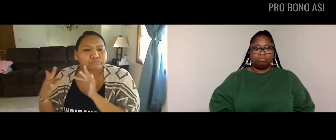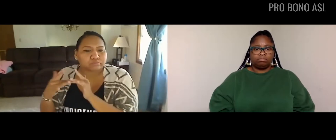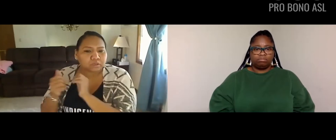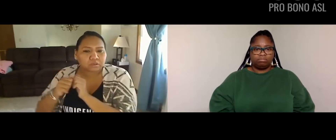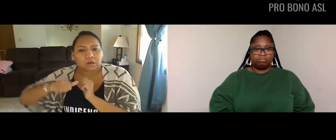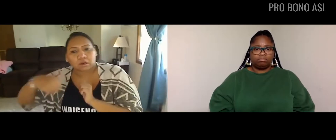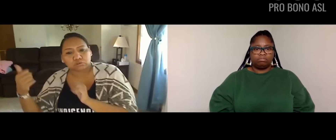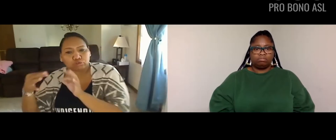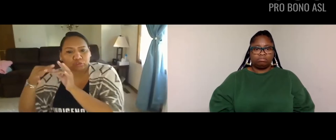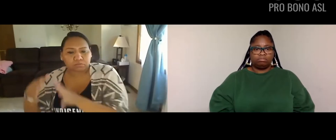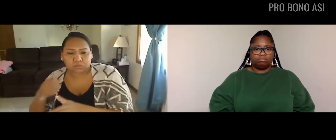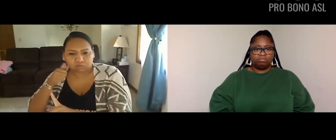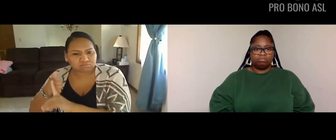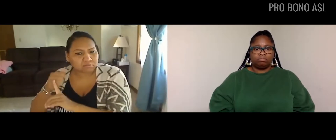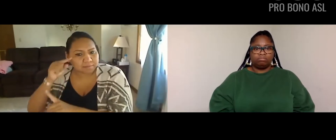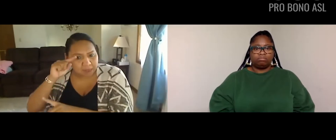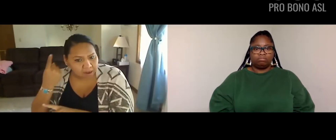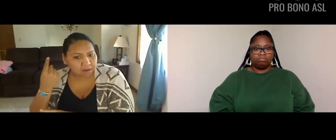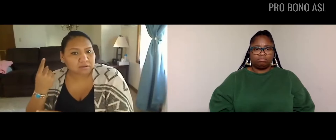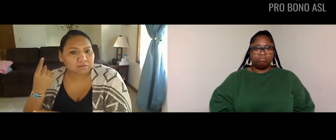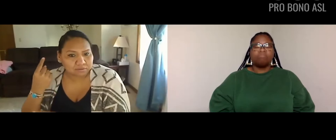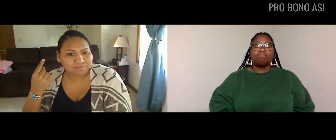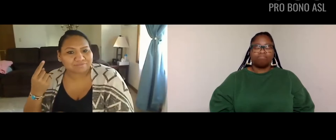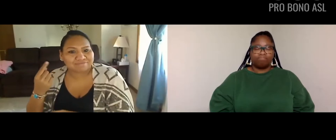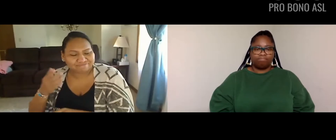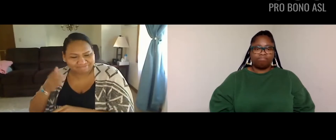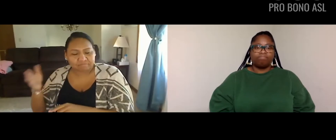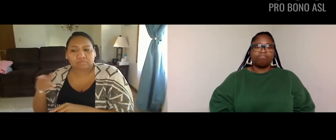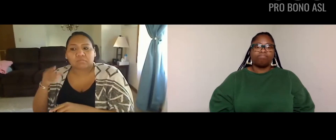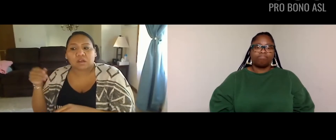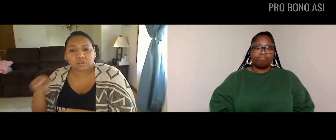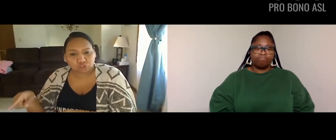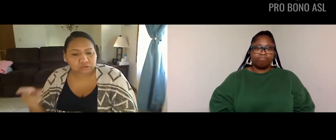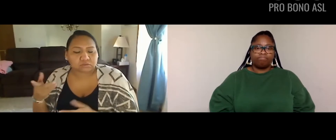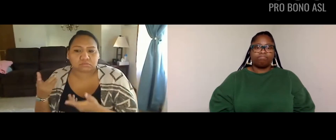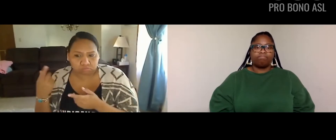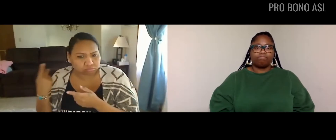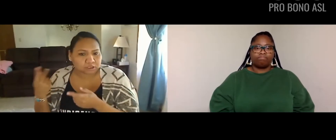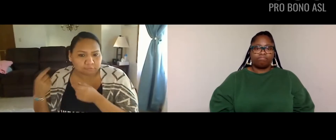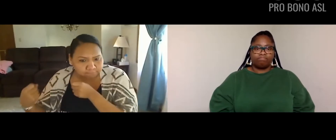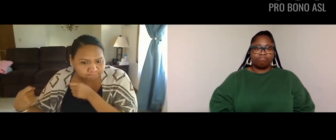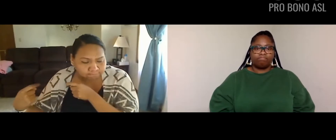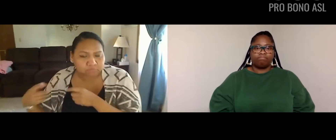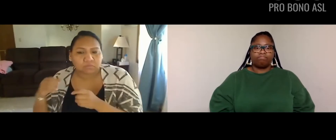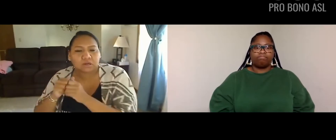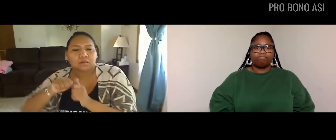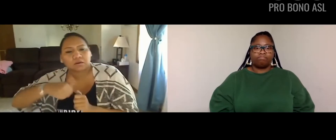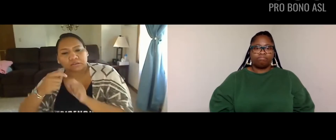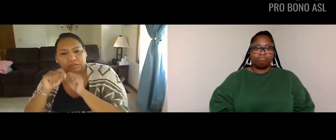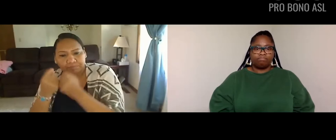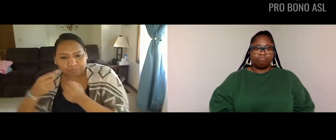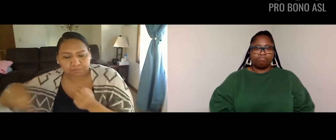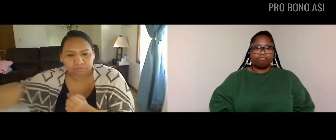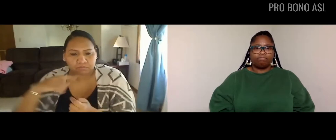as a deaf interpreter. We contacted a team of interpreters. That interpreter themselves, they were